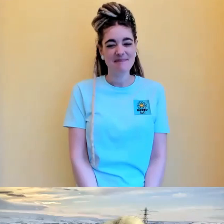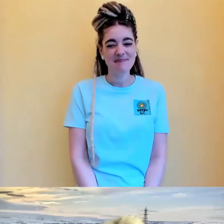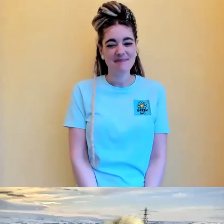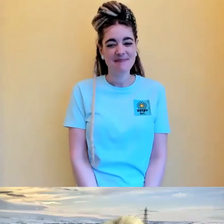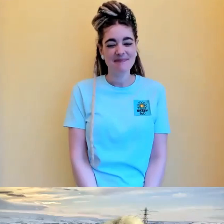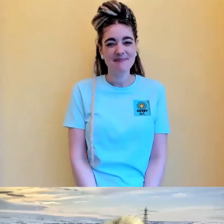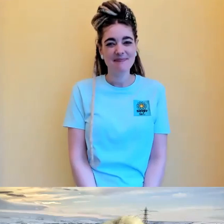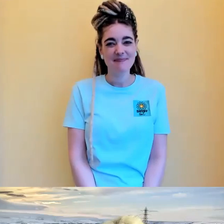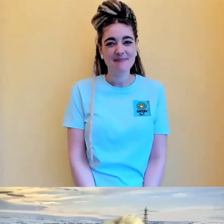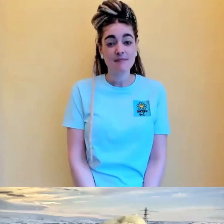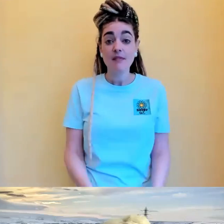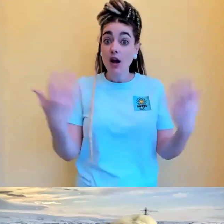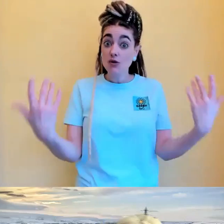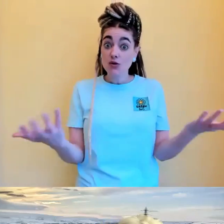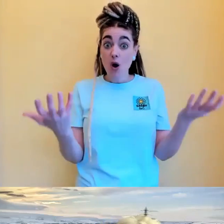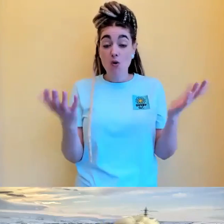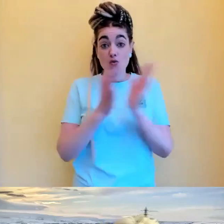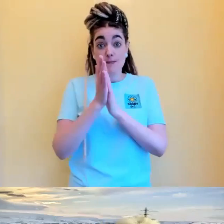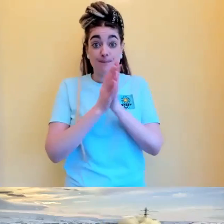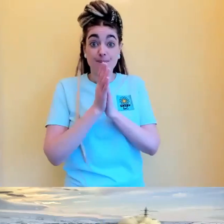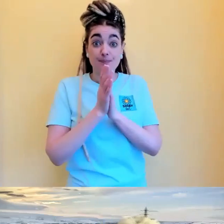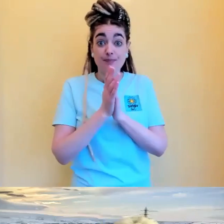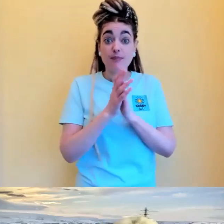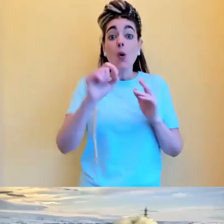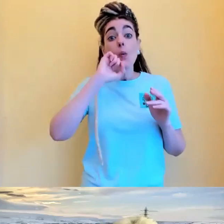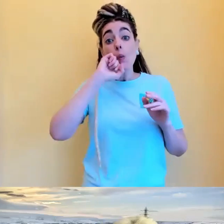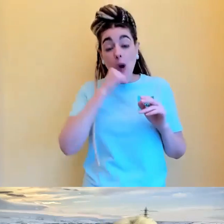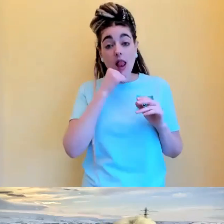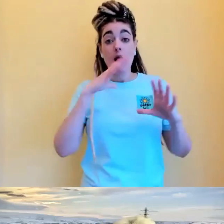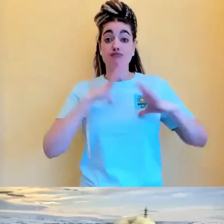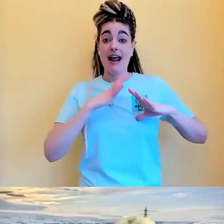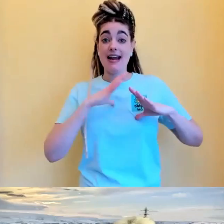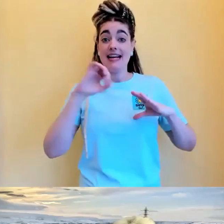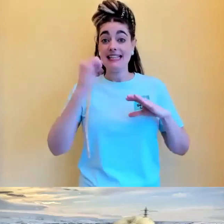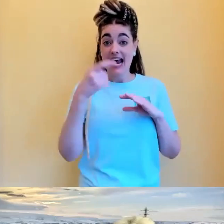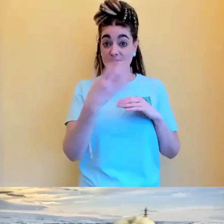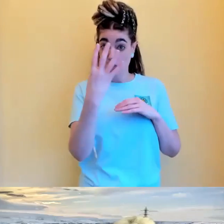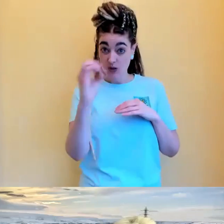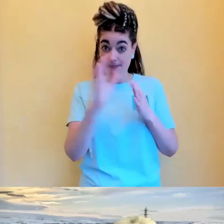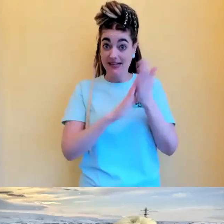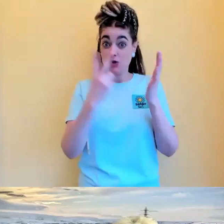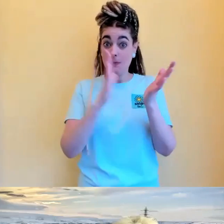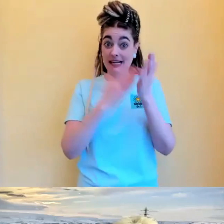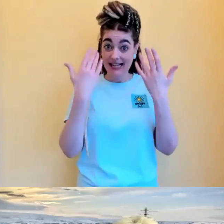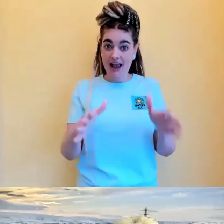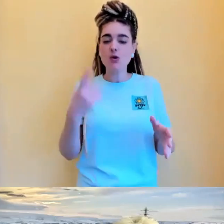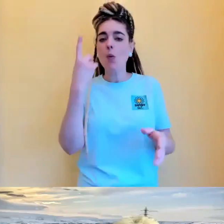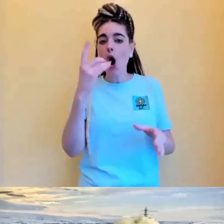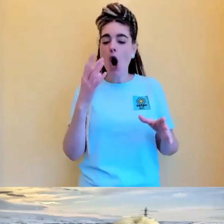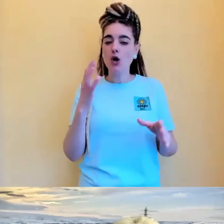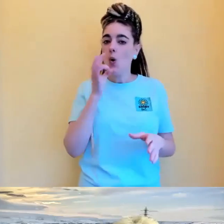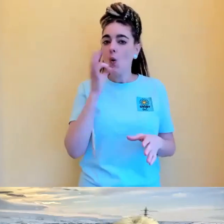And I suppose we've got 5 minutes, so we better, break at 10:40. What is it? I've got 2 minutes. So one question I'm going to ask to both of you, I